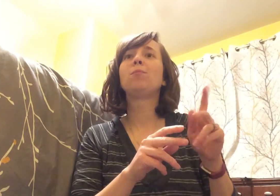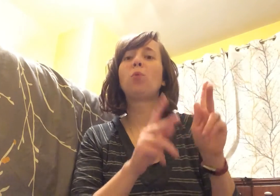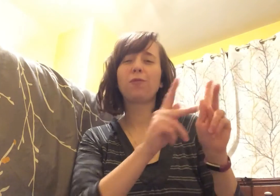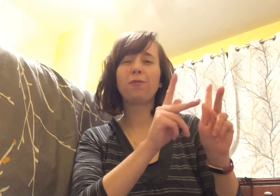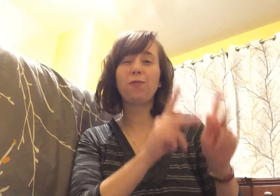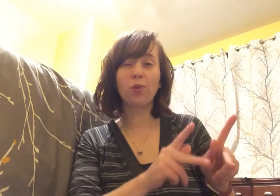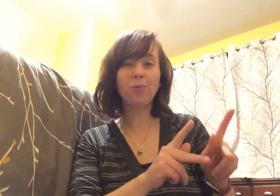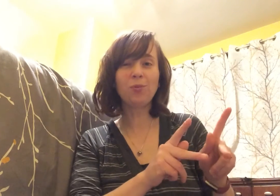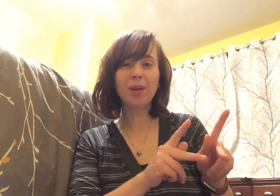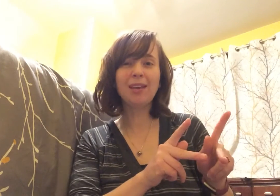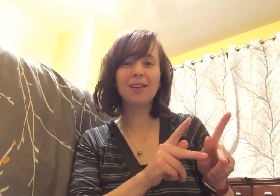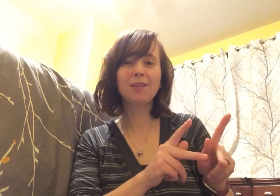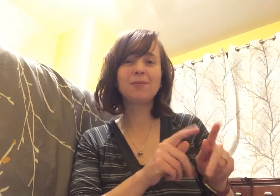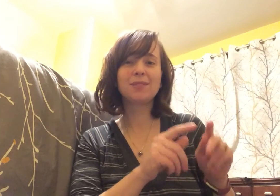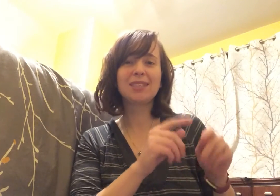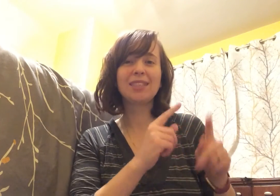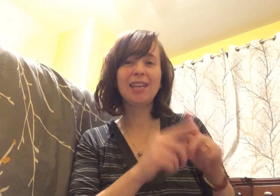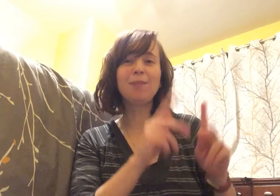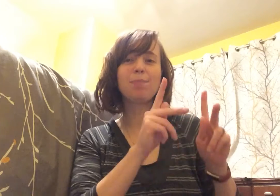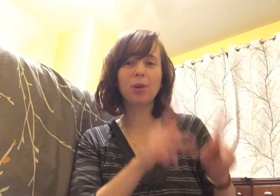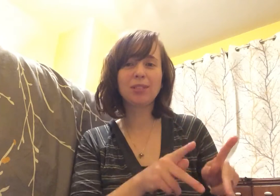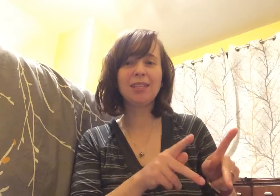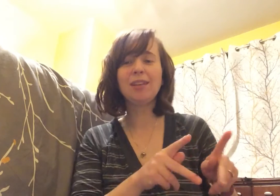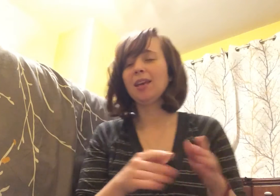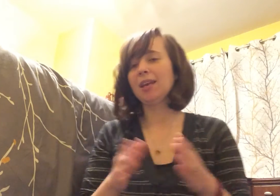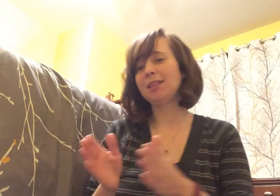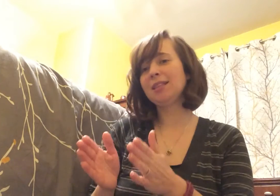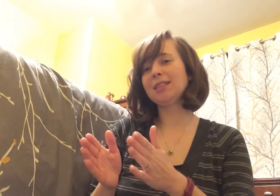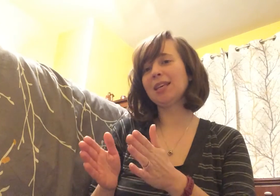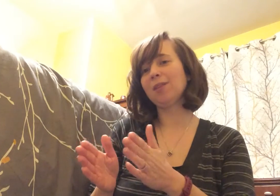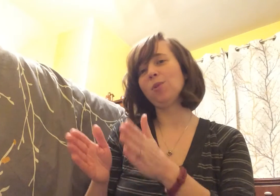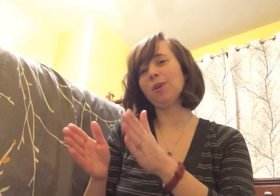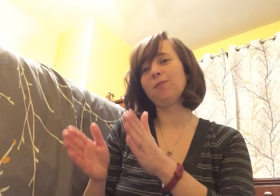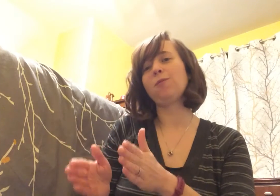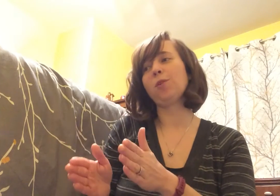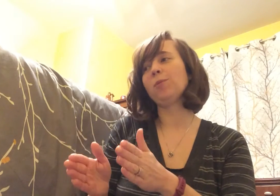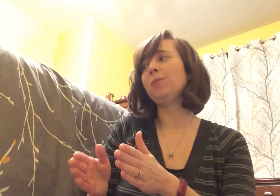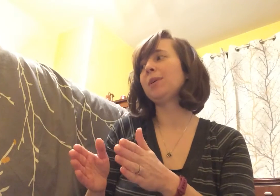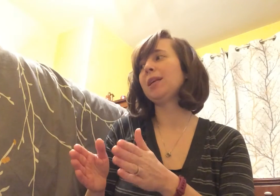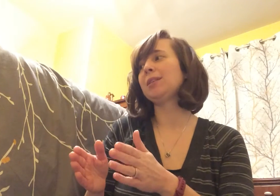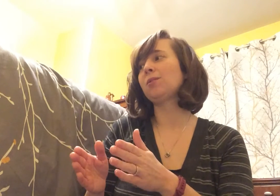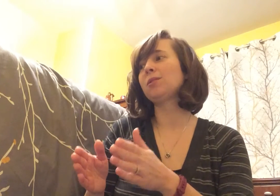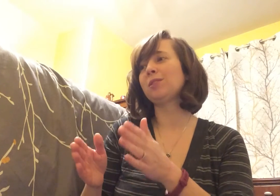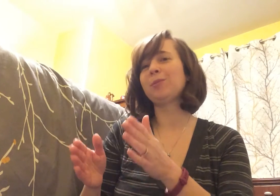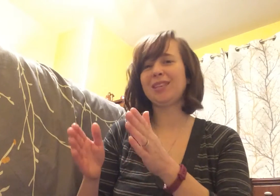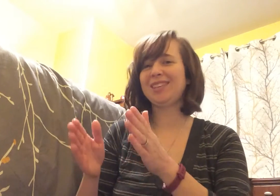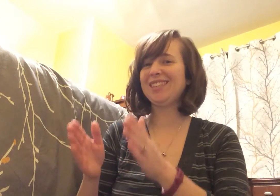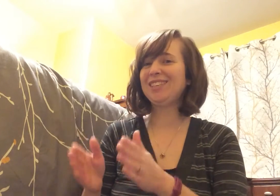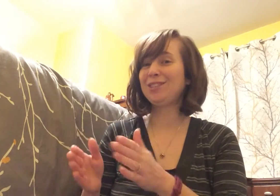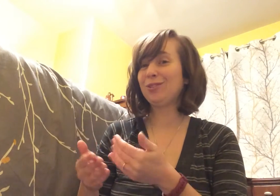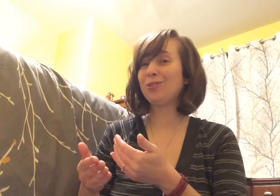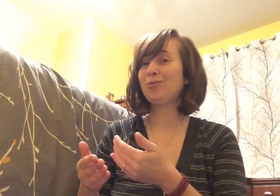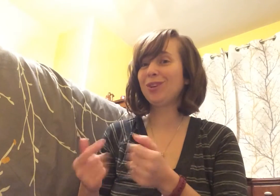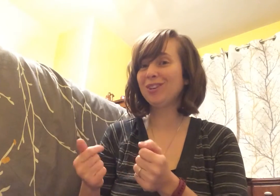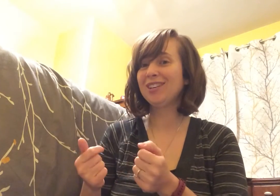more formal way of signing person, and then this is kind of more informal, but it's also a little bit easier and quicker